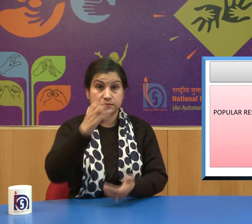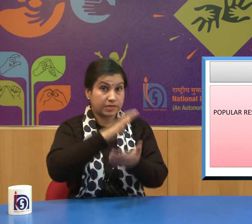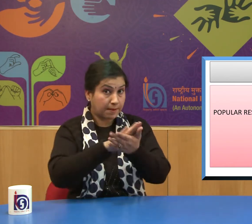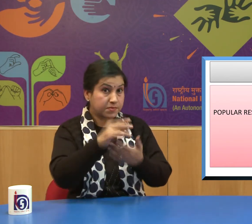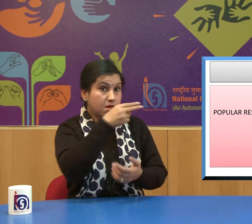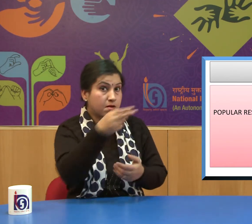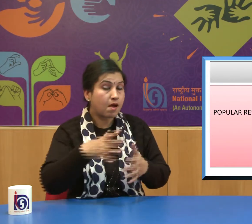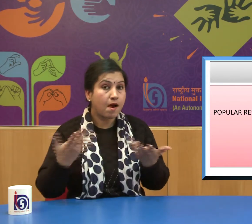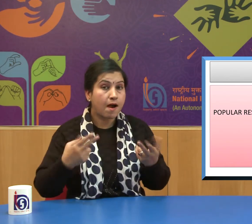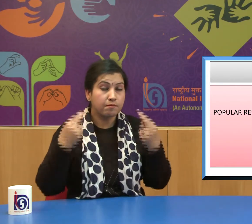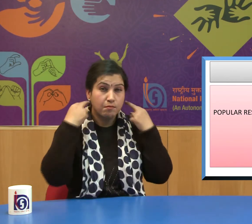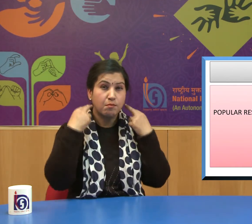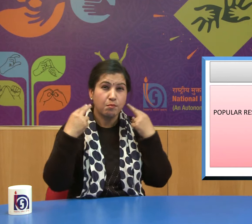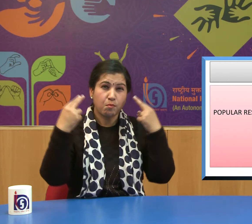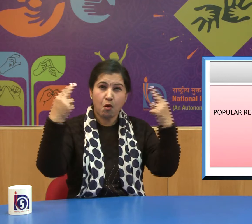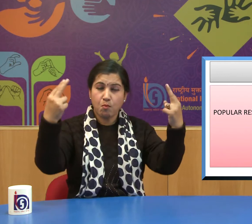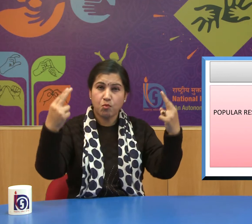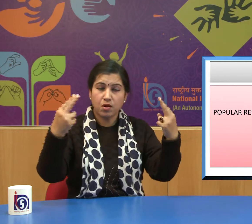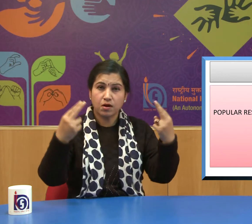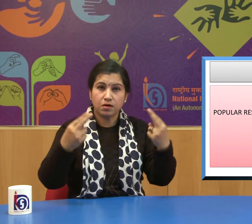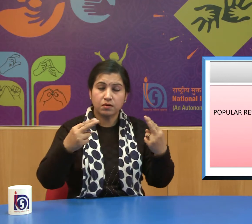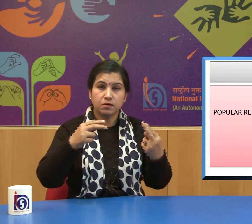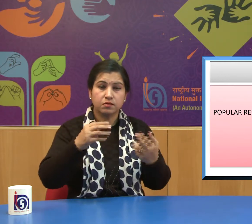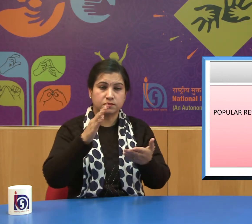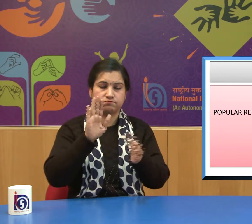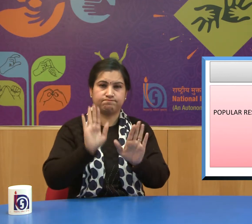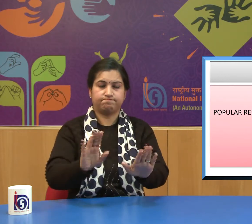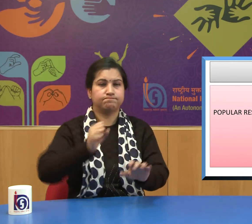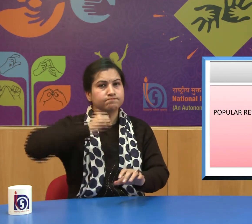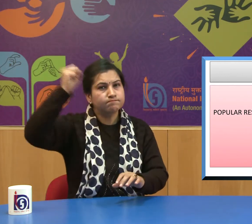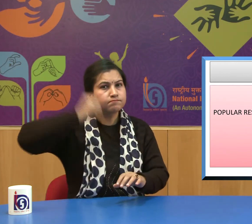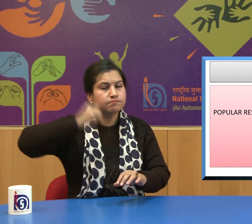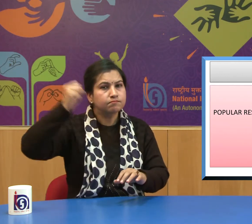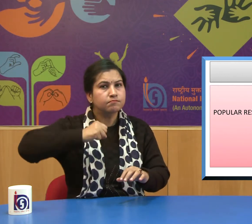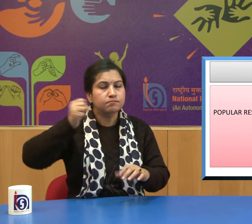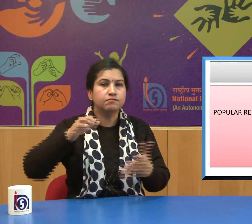Chapter's name is Popular Resistance Movements Against the British Rule.